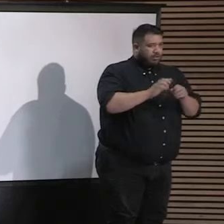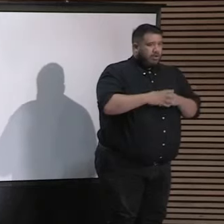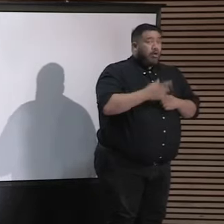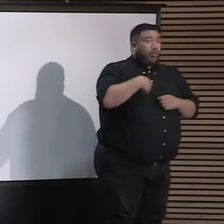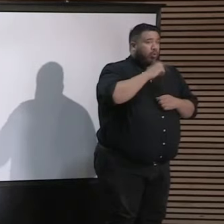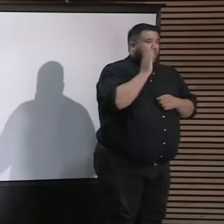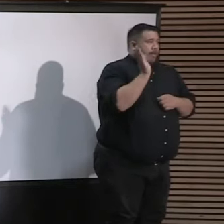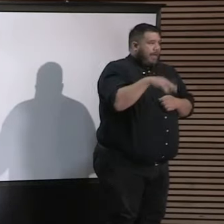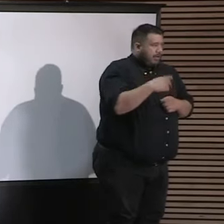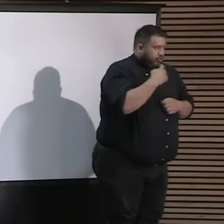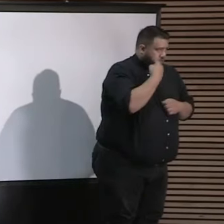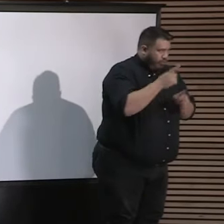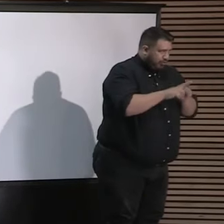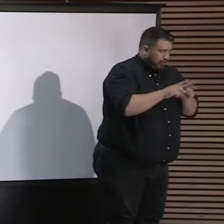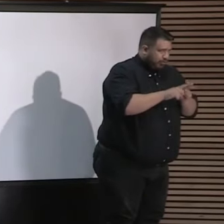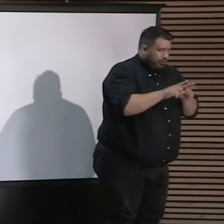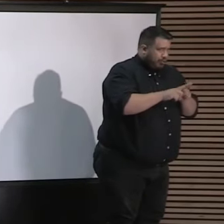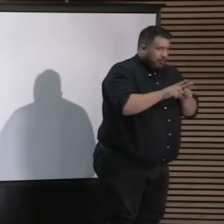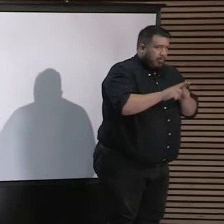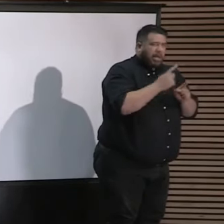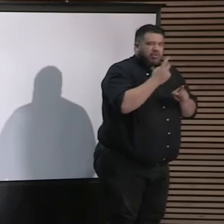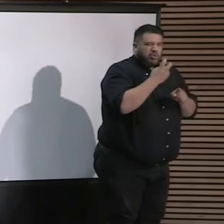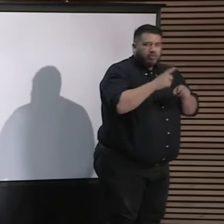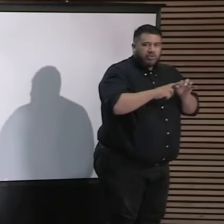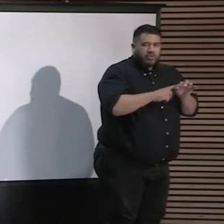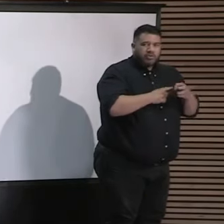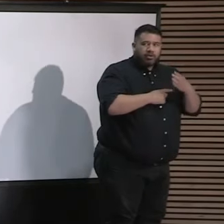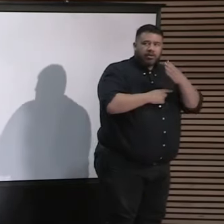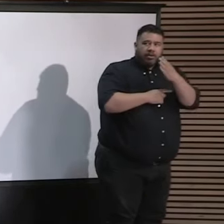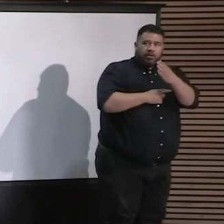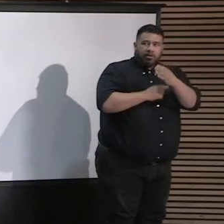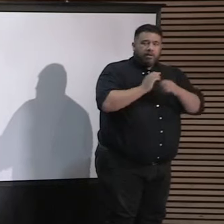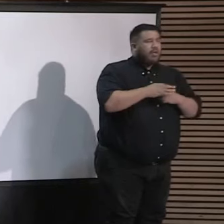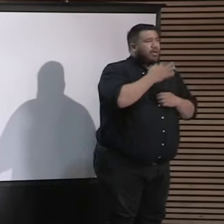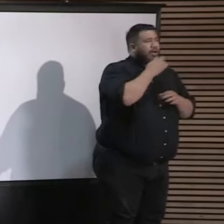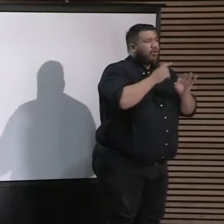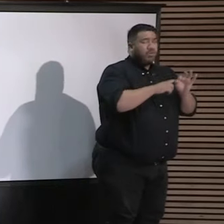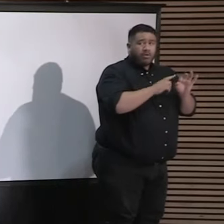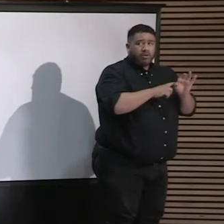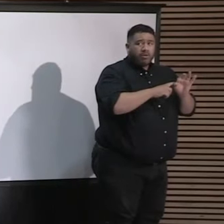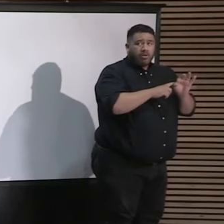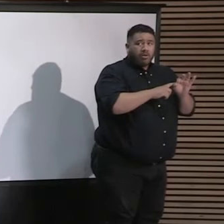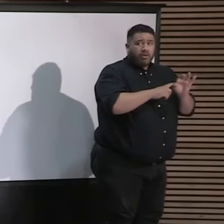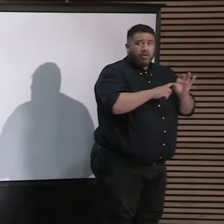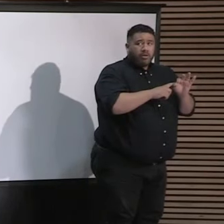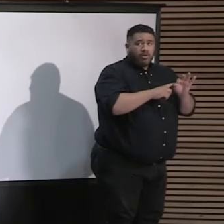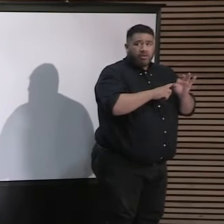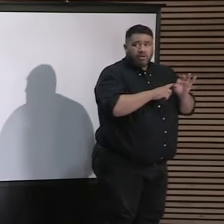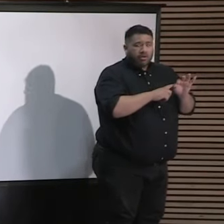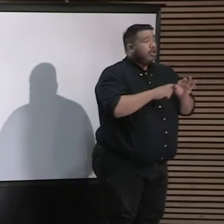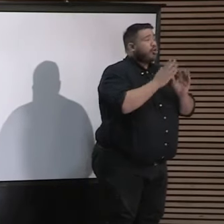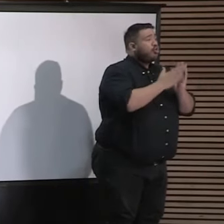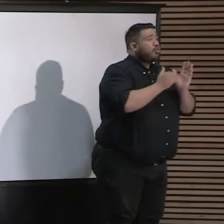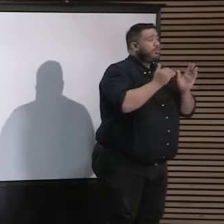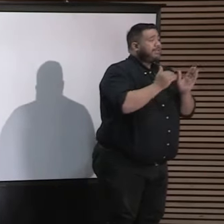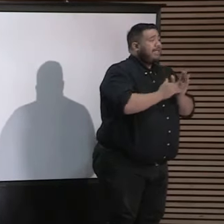so there'll be plenty more time to ask questions tomorrow. Minister, has any further thought been given to setting up an inquiry or review into New Zealand's response to the pandemic?